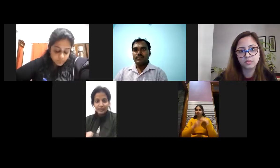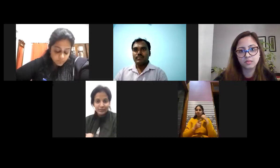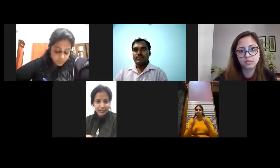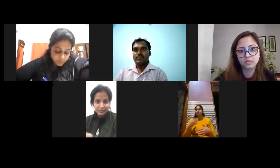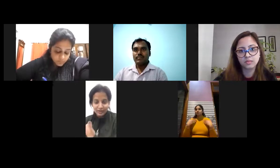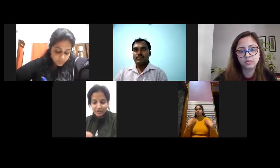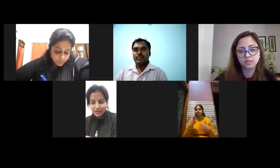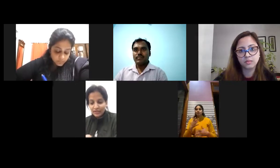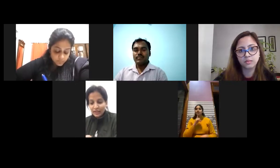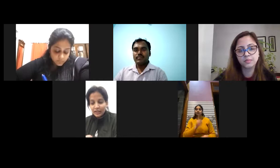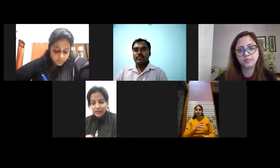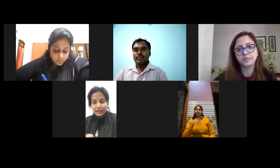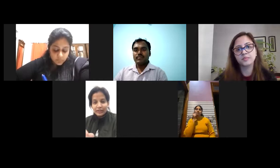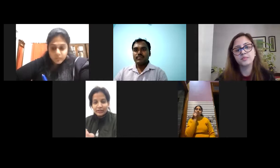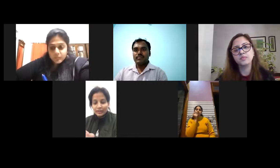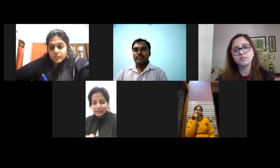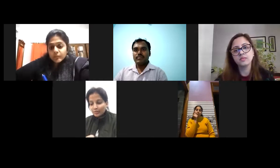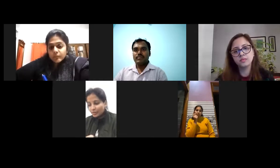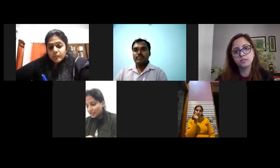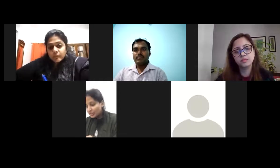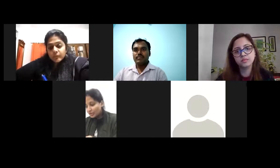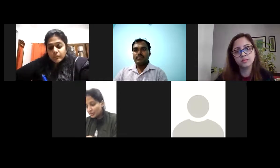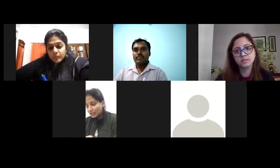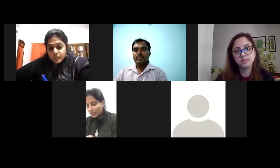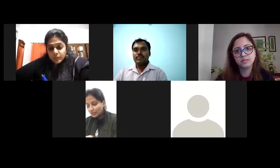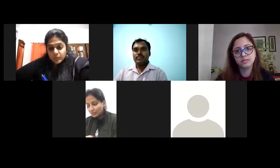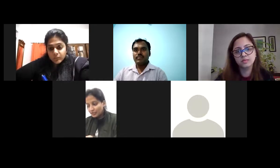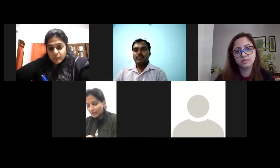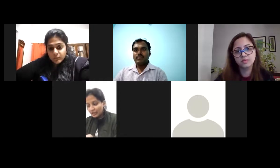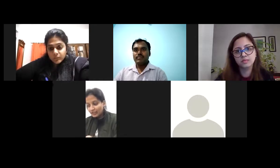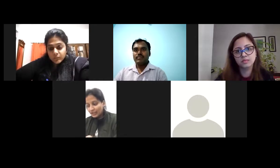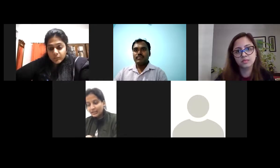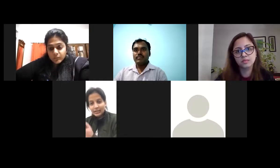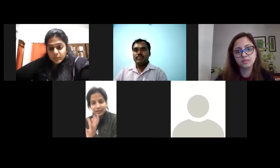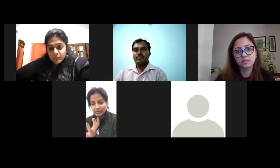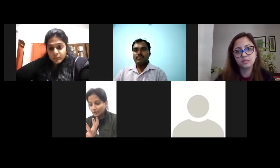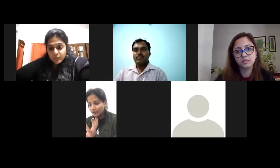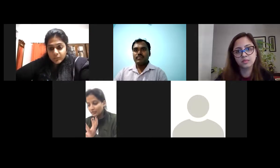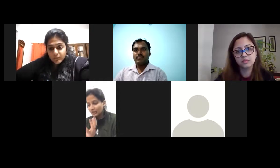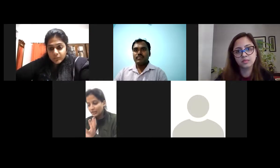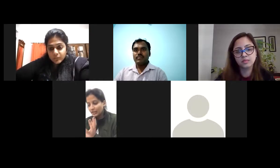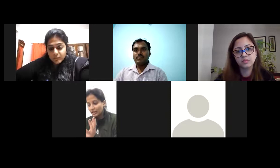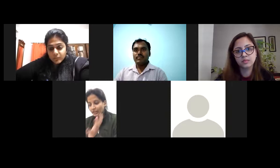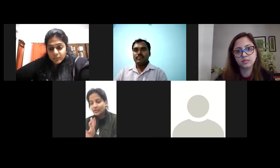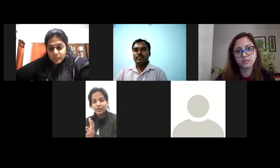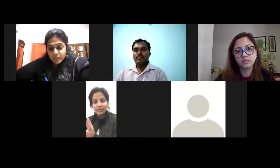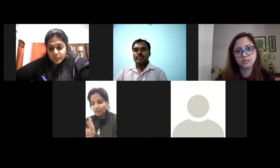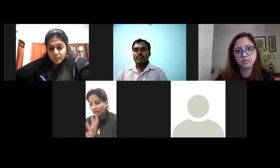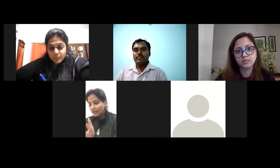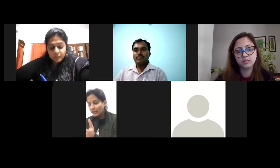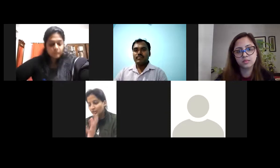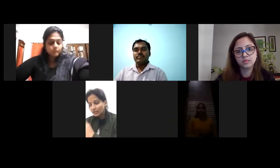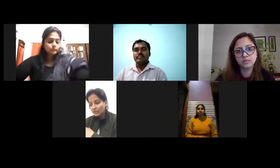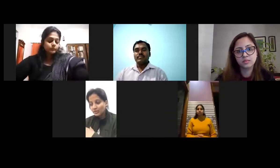my Gulliver's Travels, since you mentioned, Stryker says that there were thinkers were looking to